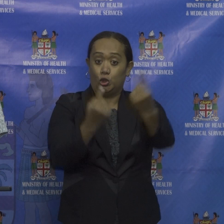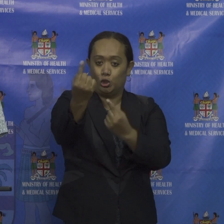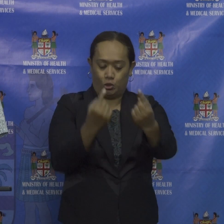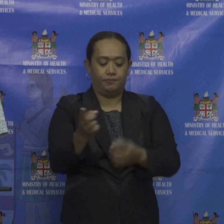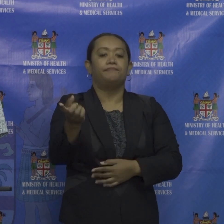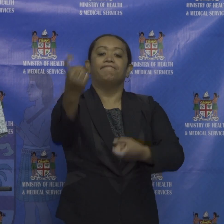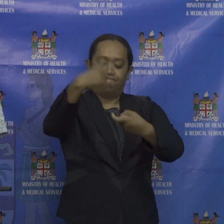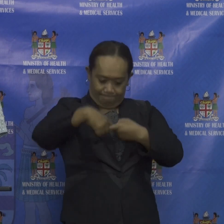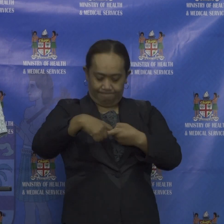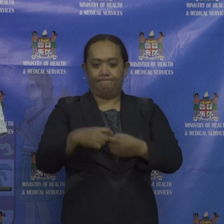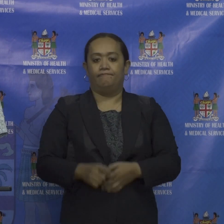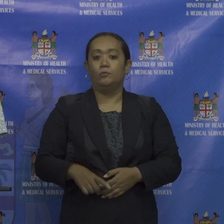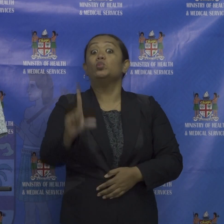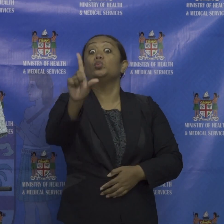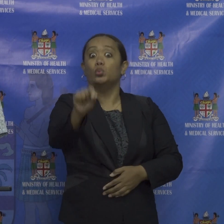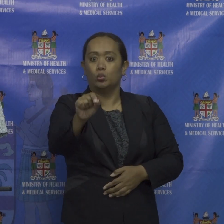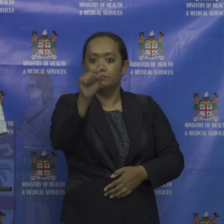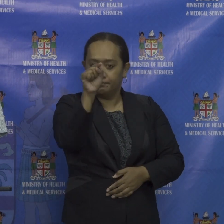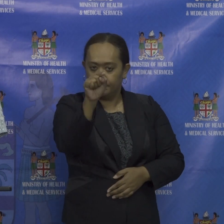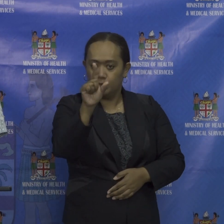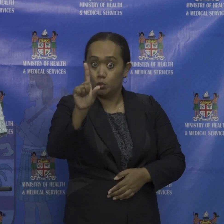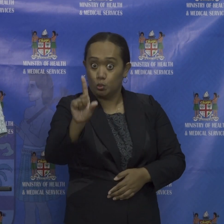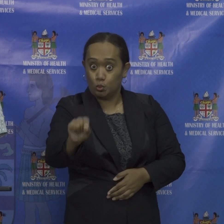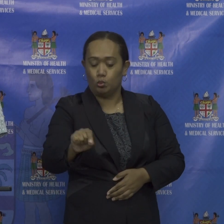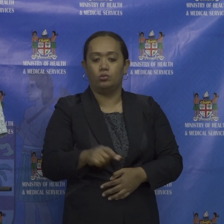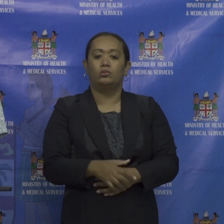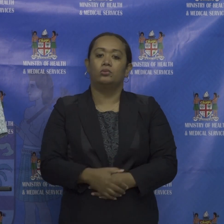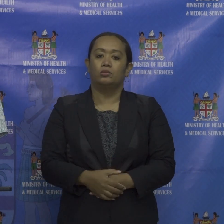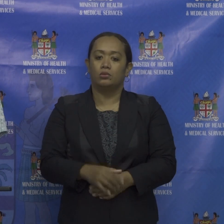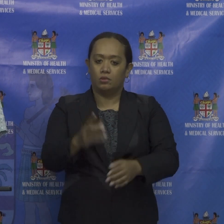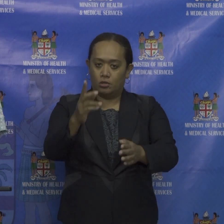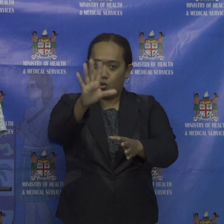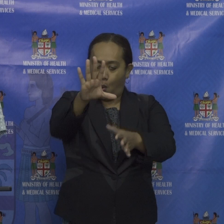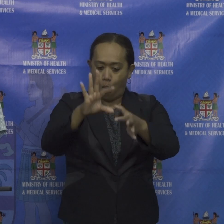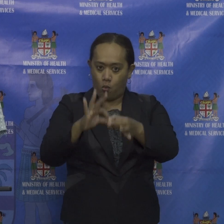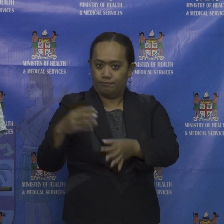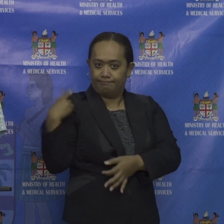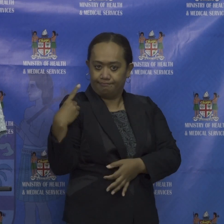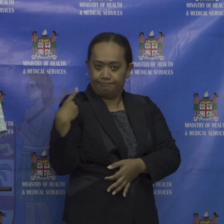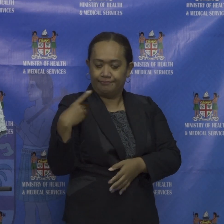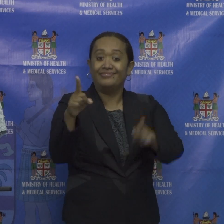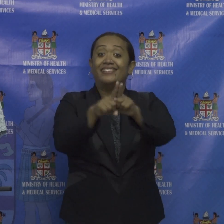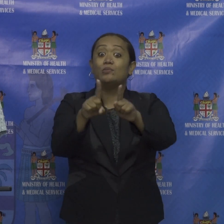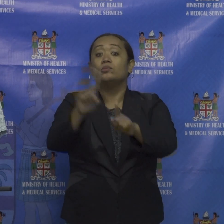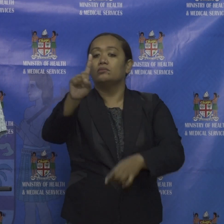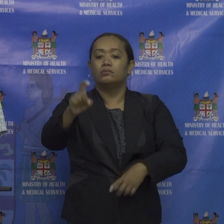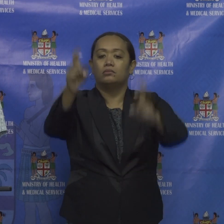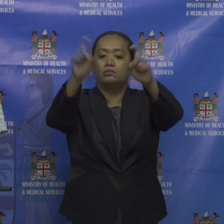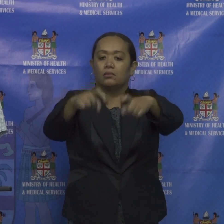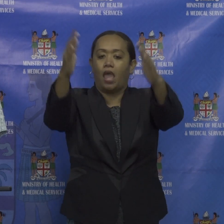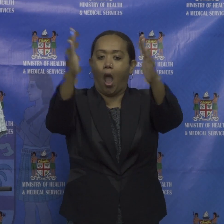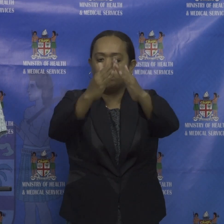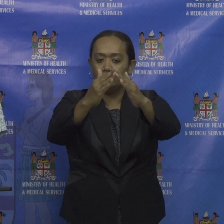our part. And that very simple message remains. Stay home, help to